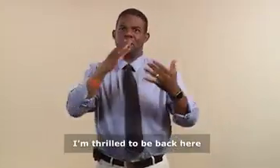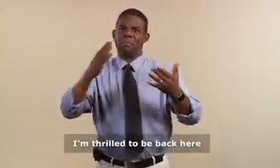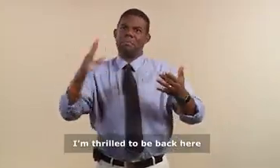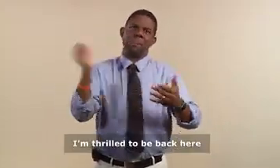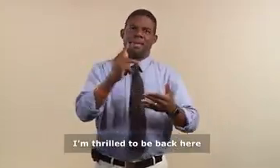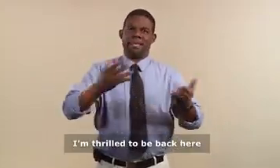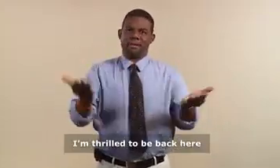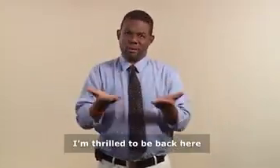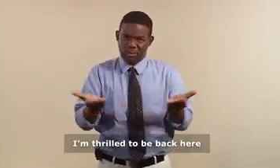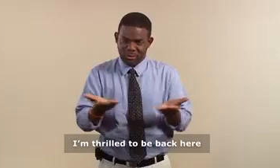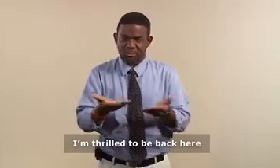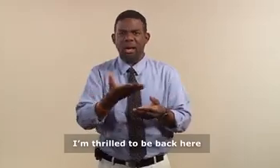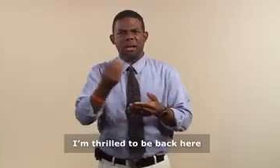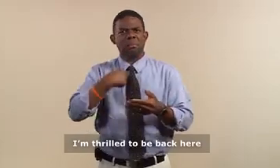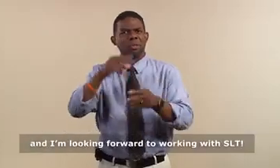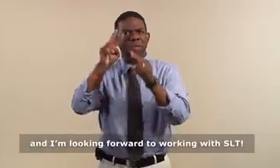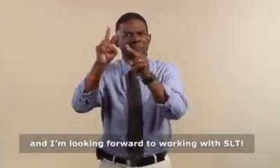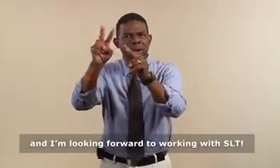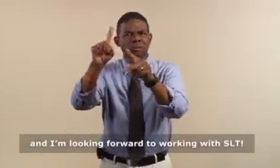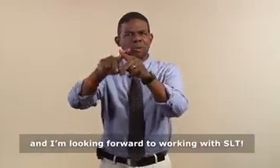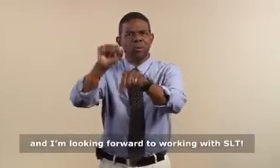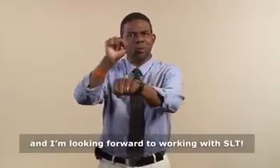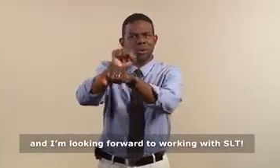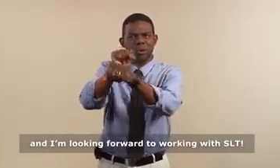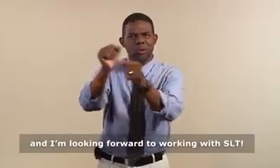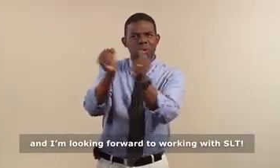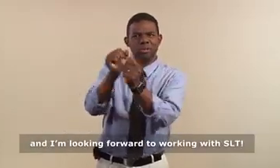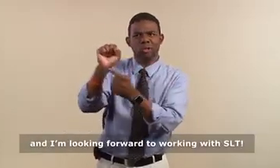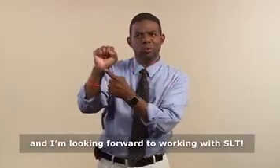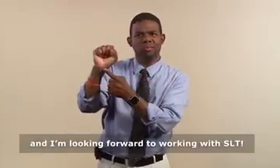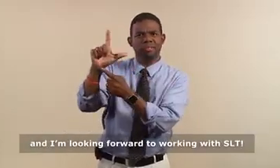I'm thrilled to be back here, and I'm looking forward to working with SLT.